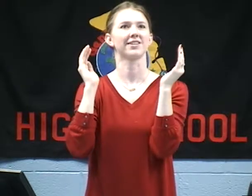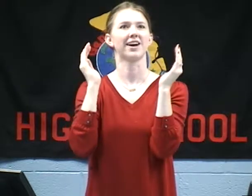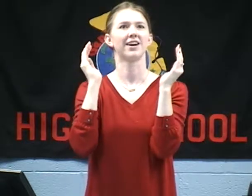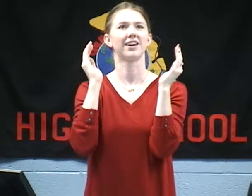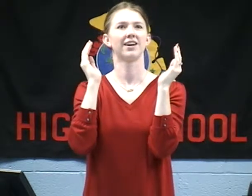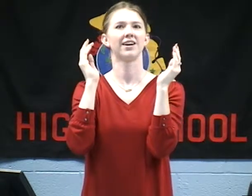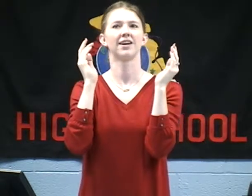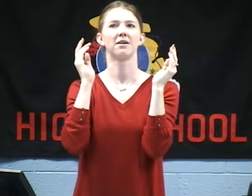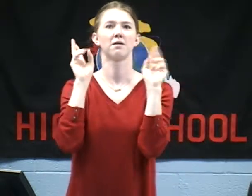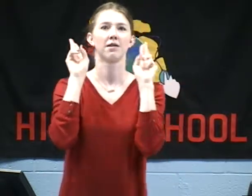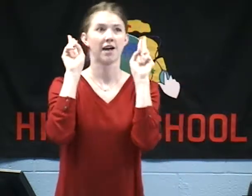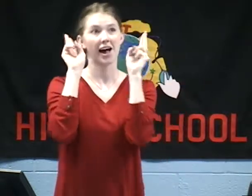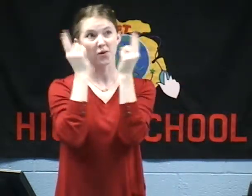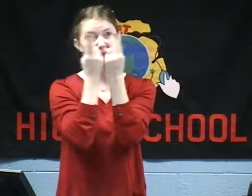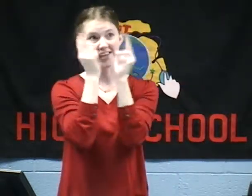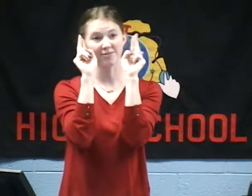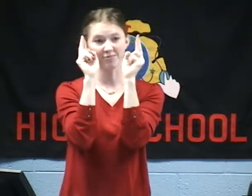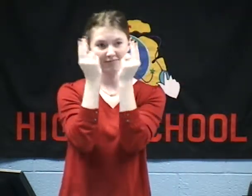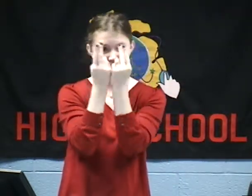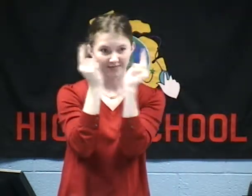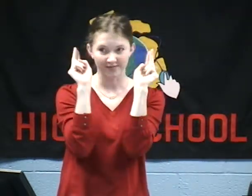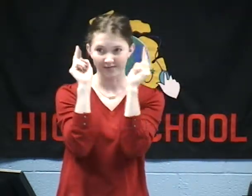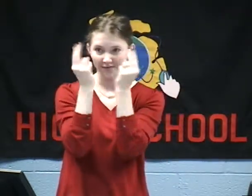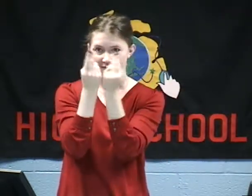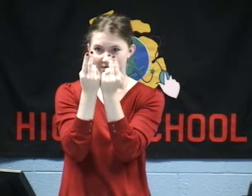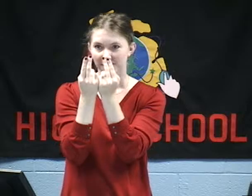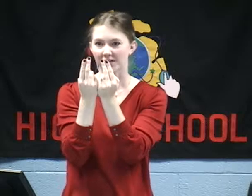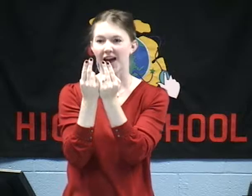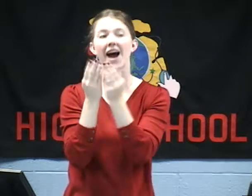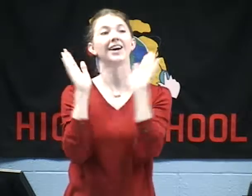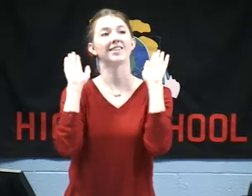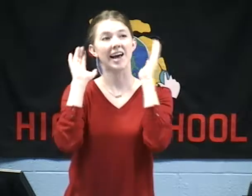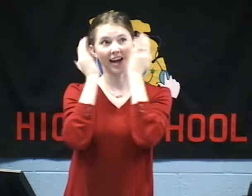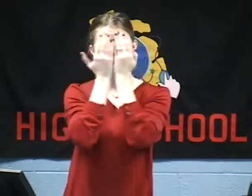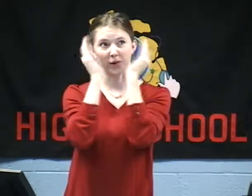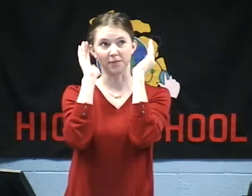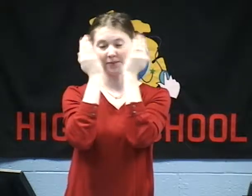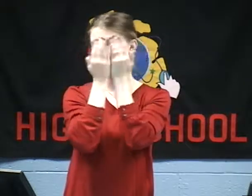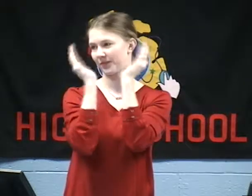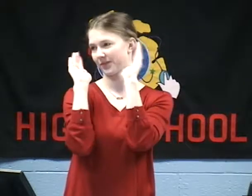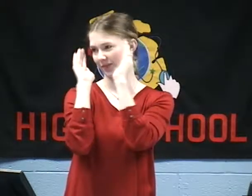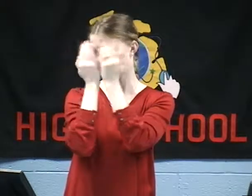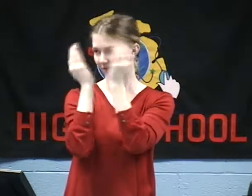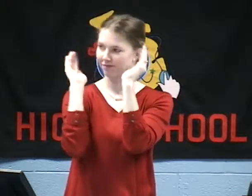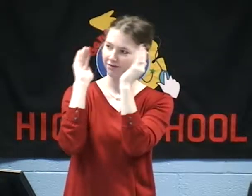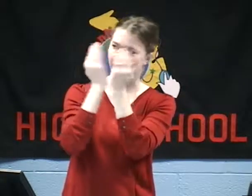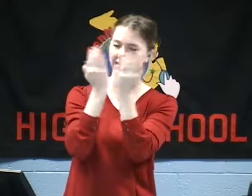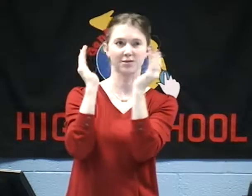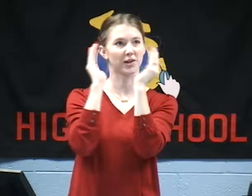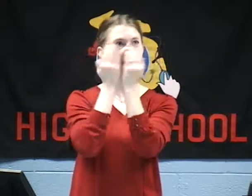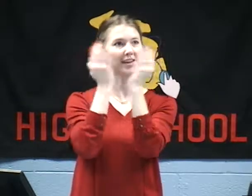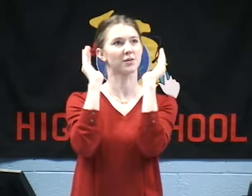saw? Halloween. All right, I signed Halloween. That's the one